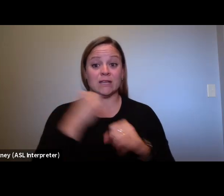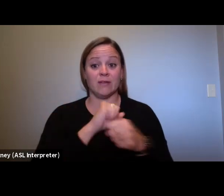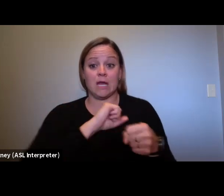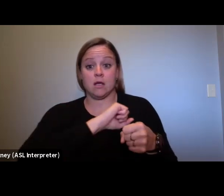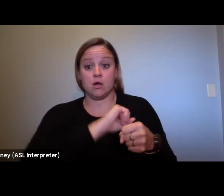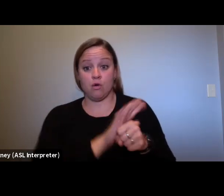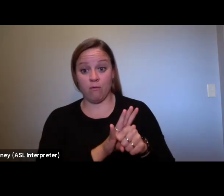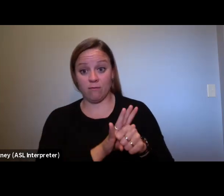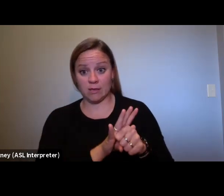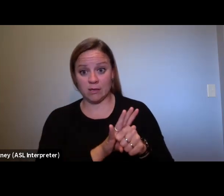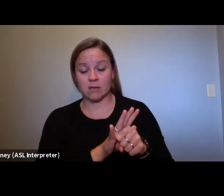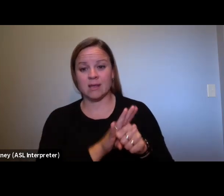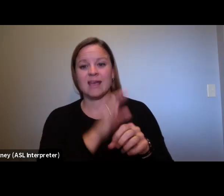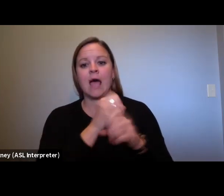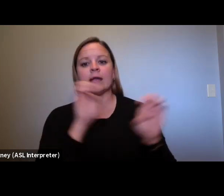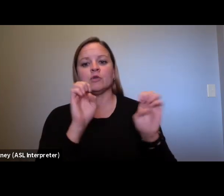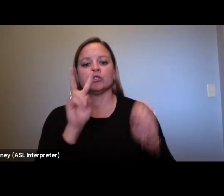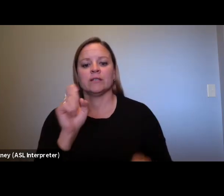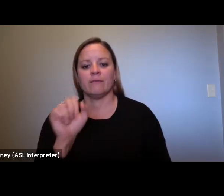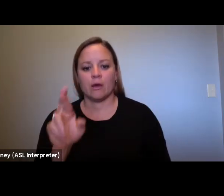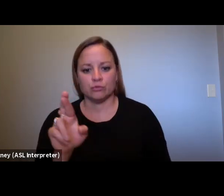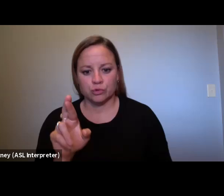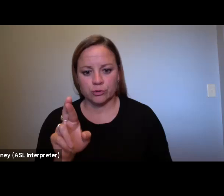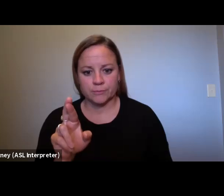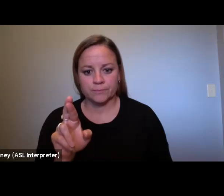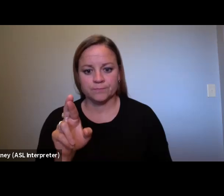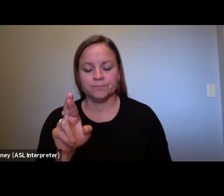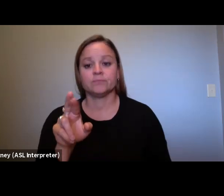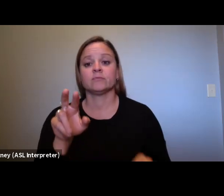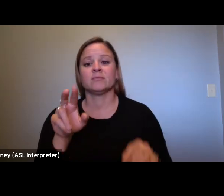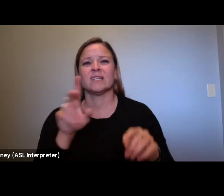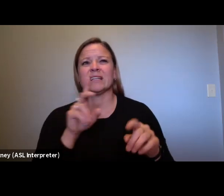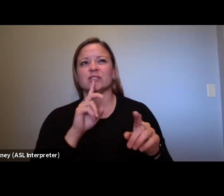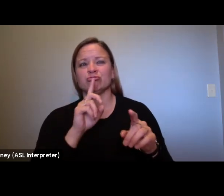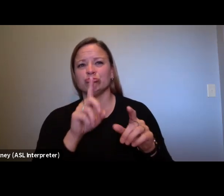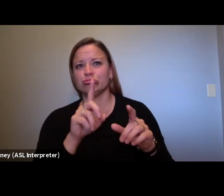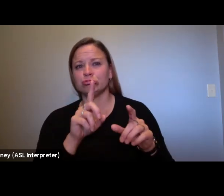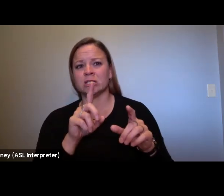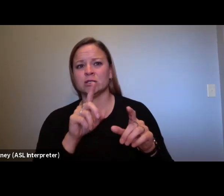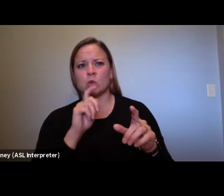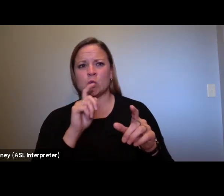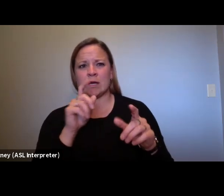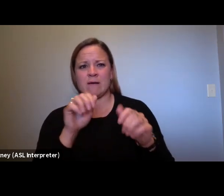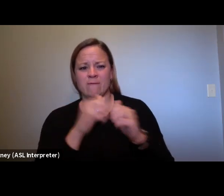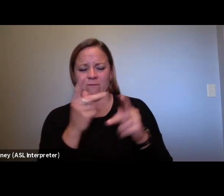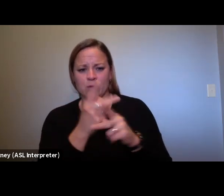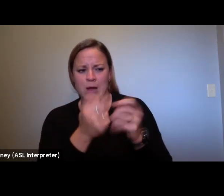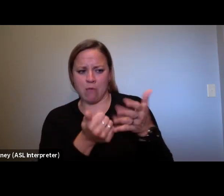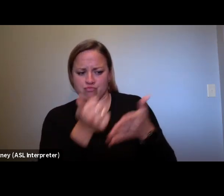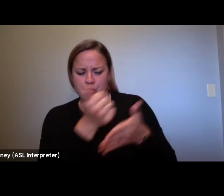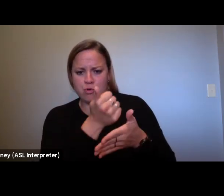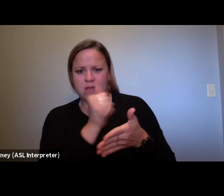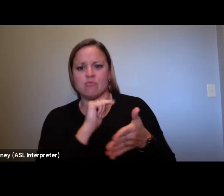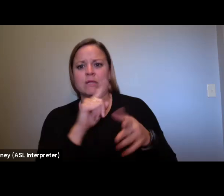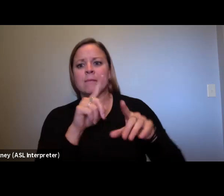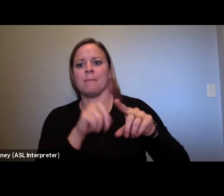getting an emergency voucher. Is really going into who gets priority over who. But it was based on